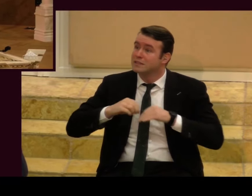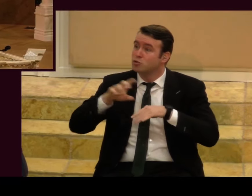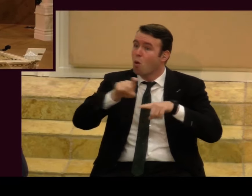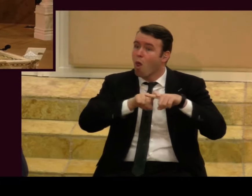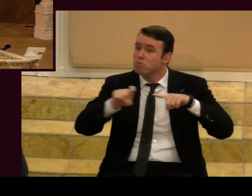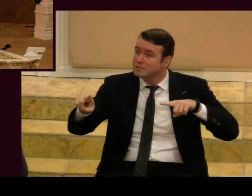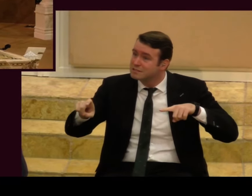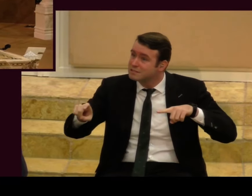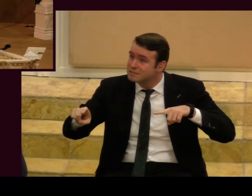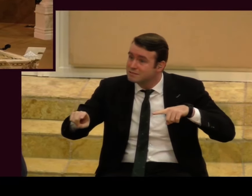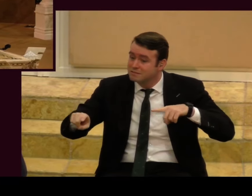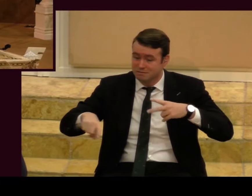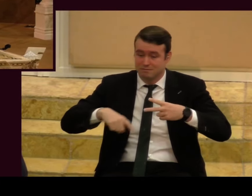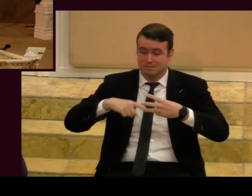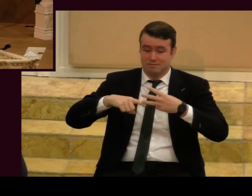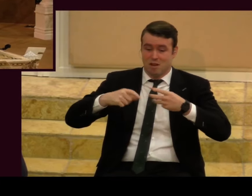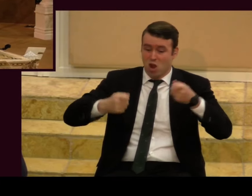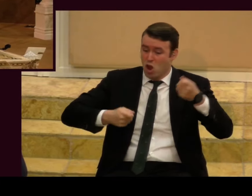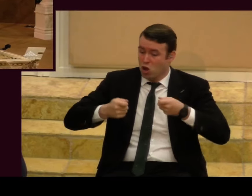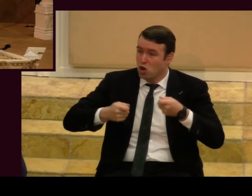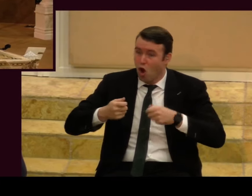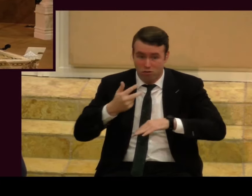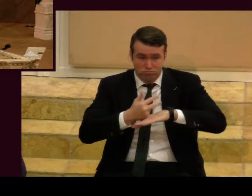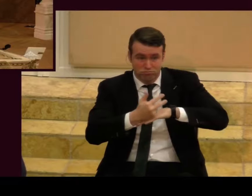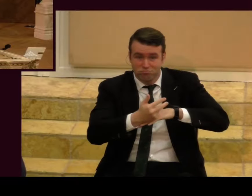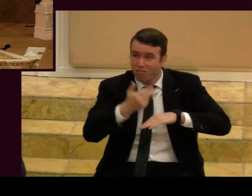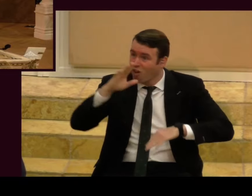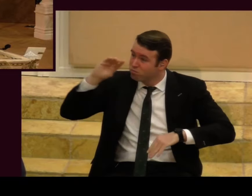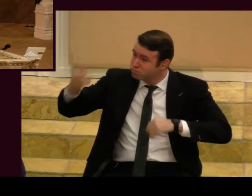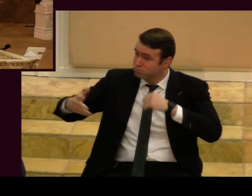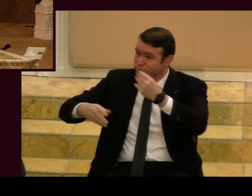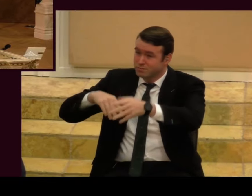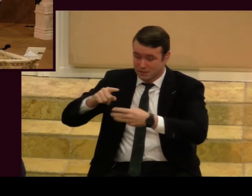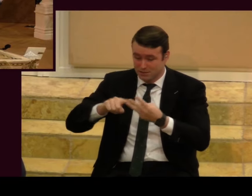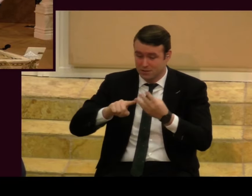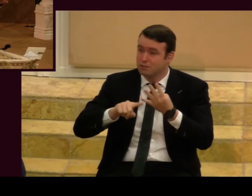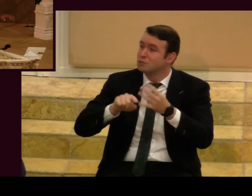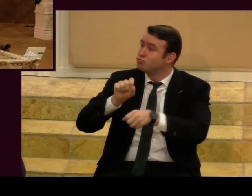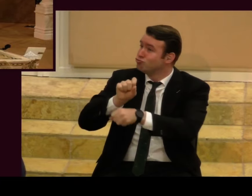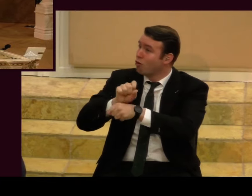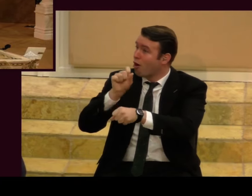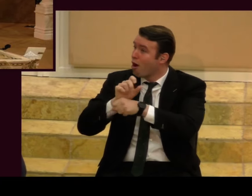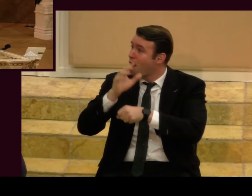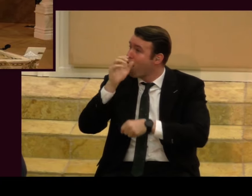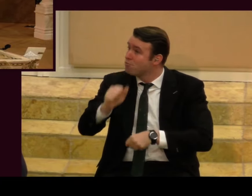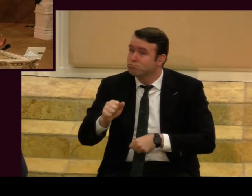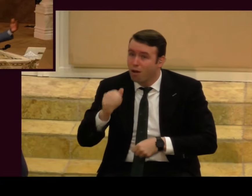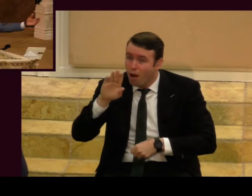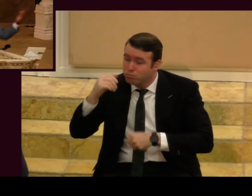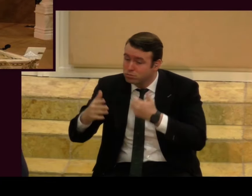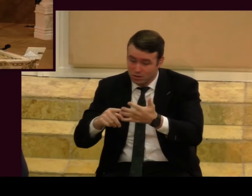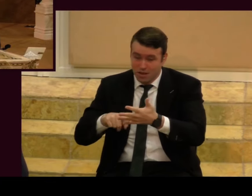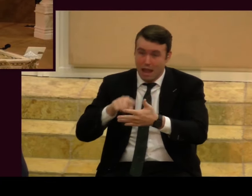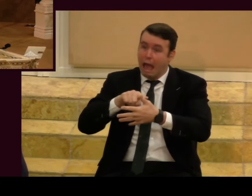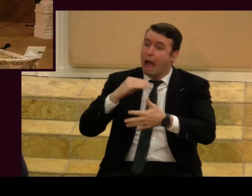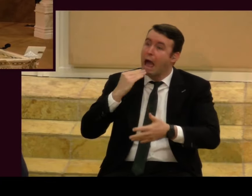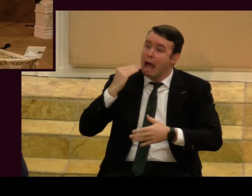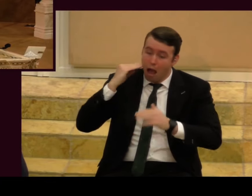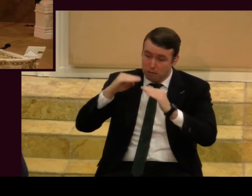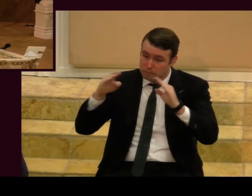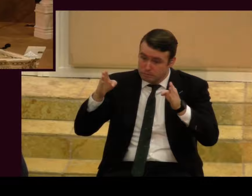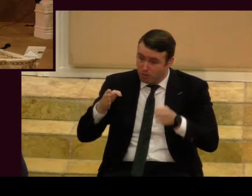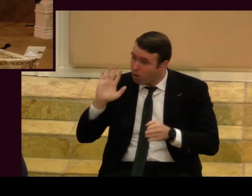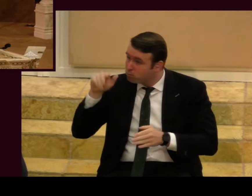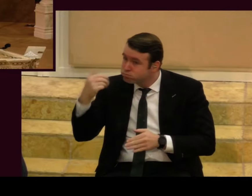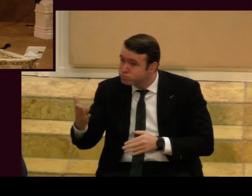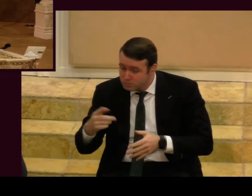clothes in the closet, some cars in the driveway, job to go to work to, house to come home